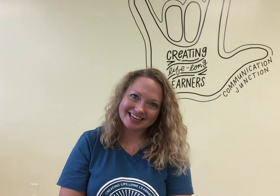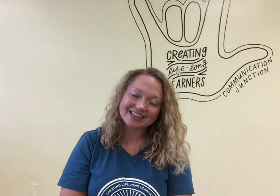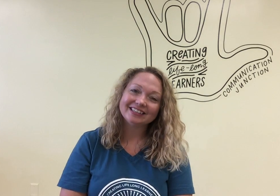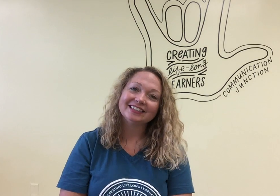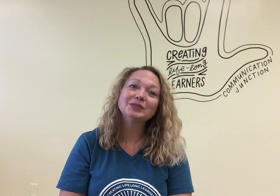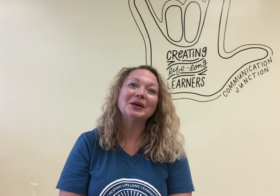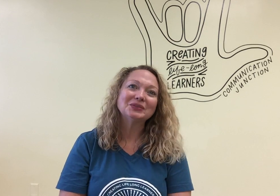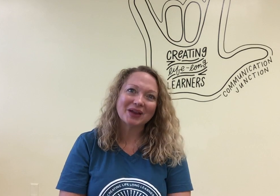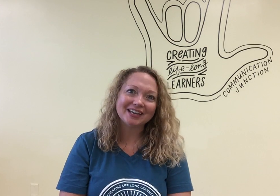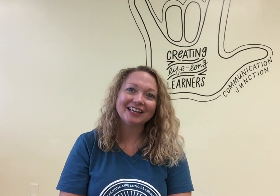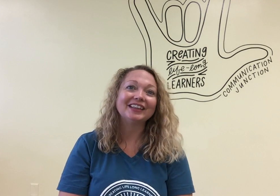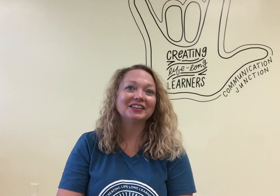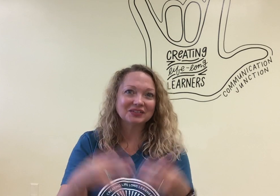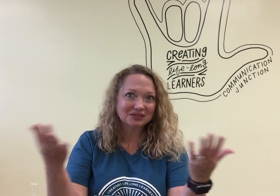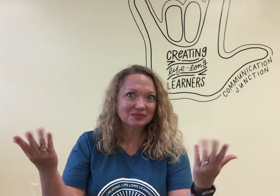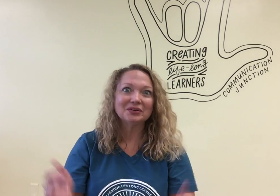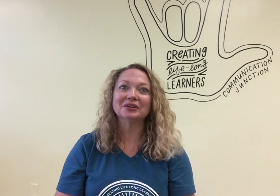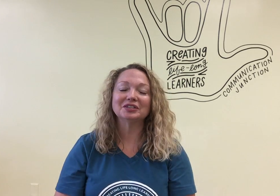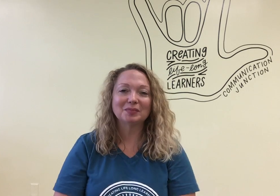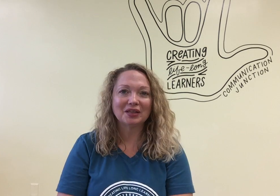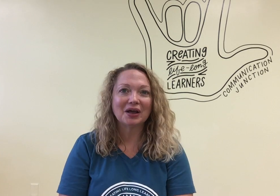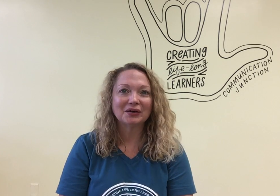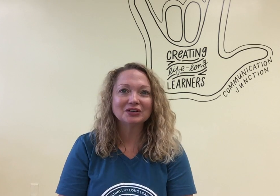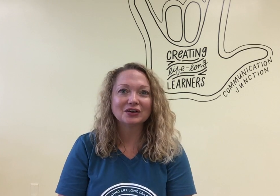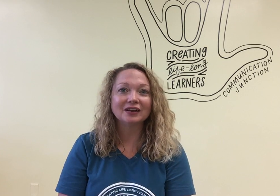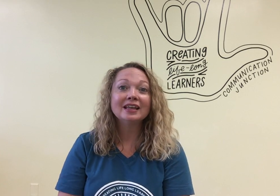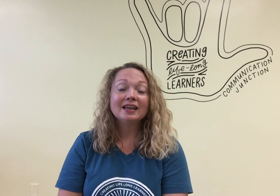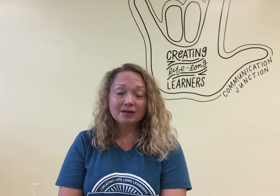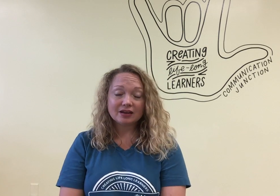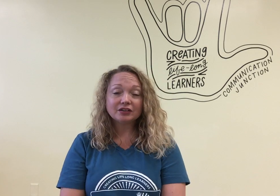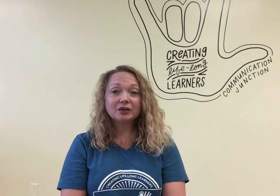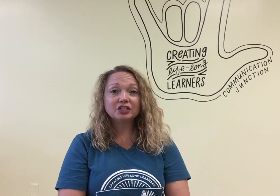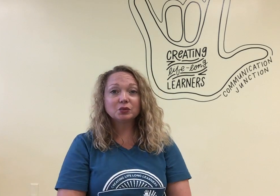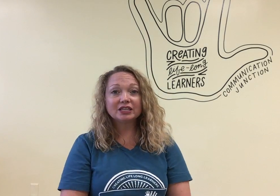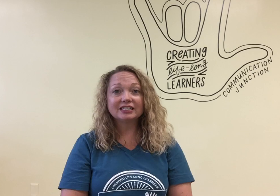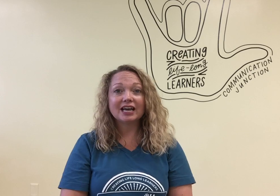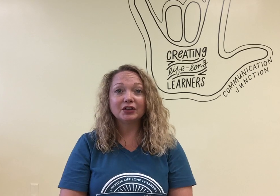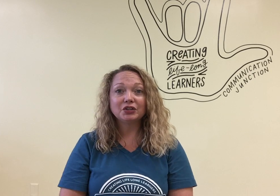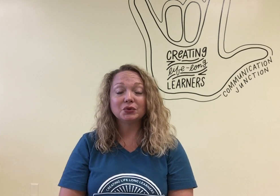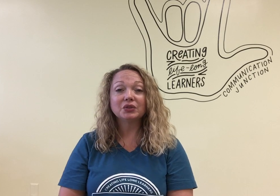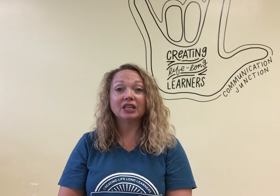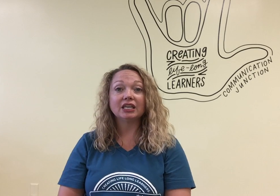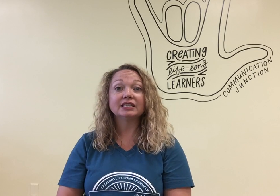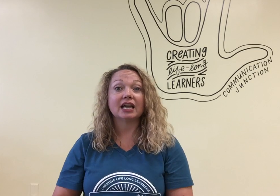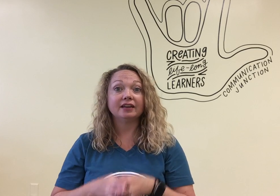R-E-D spells red, and we're going to spell it out in our song. And also I just wanted to tell you the sign